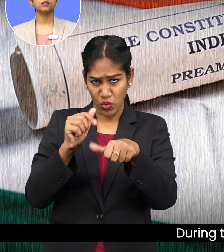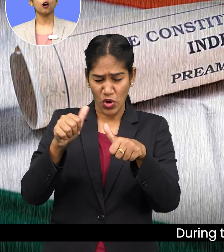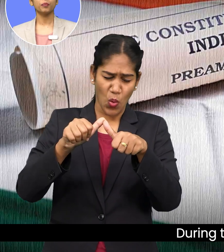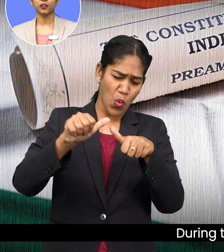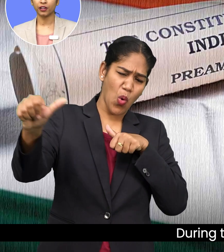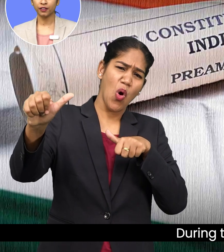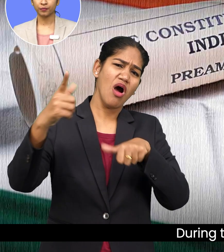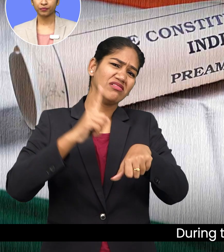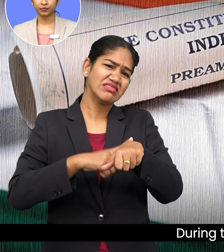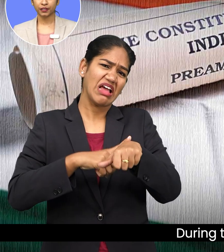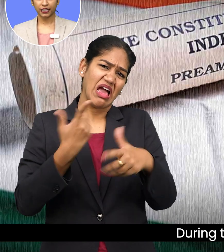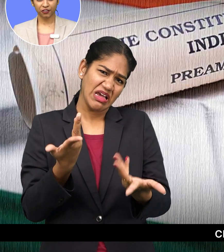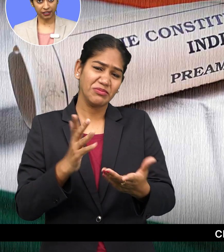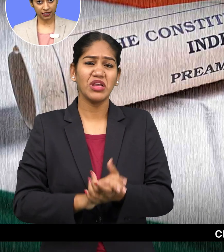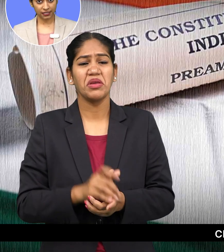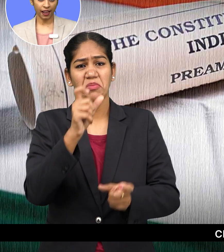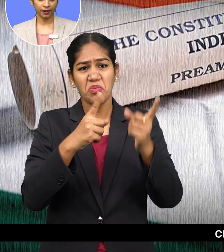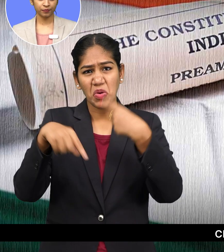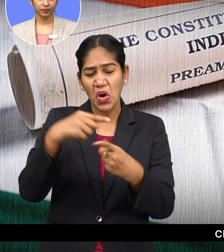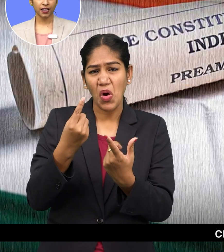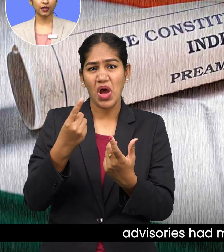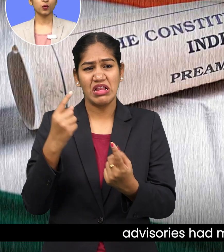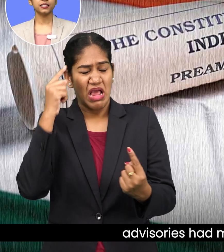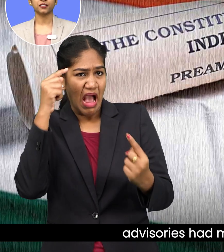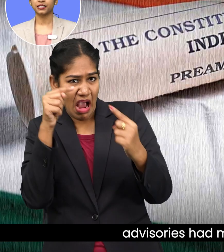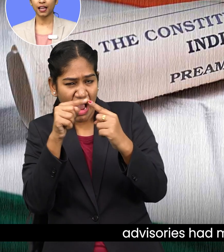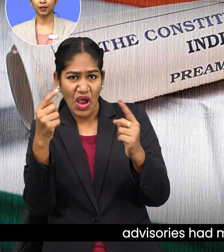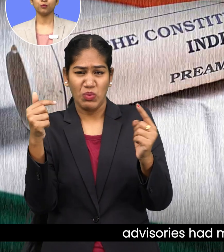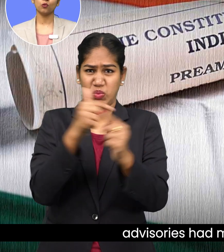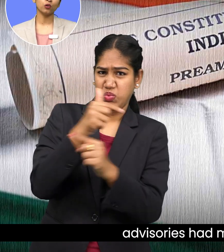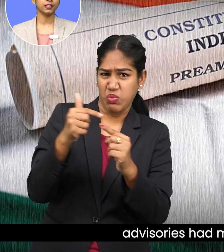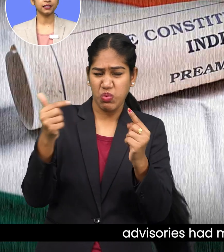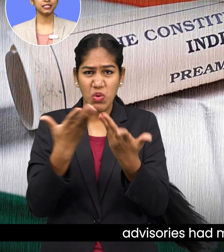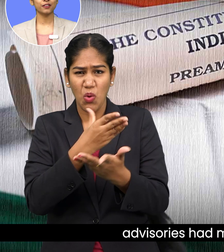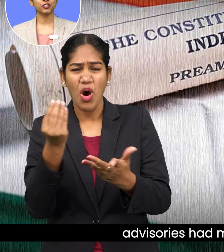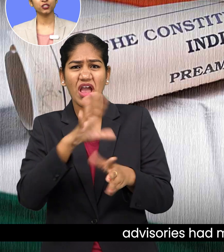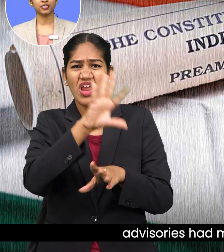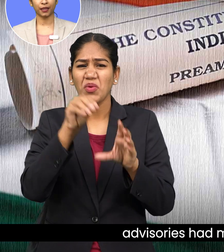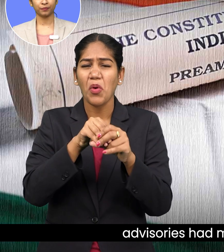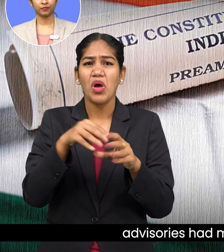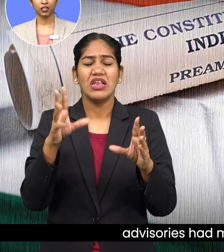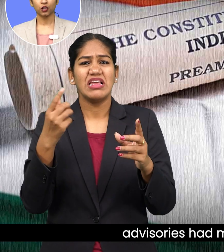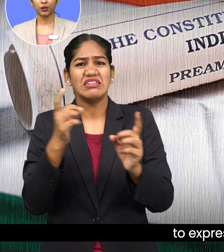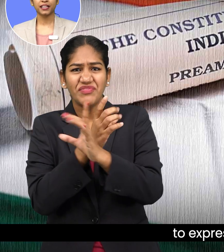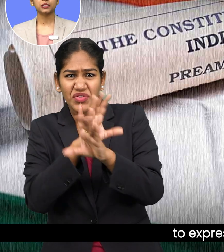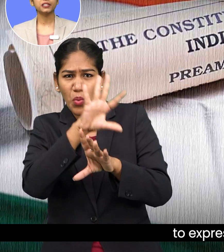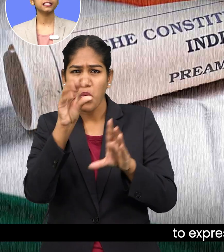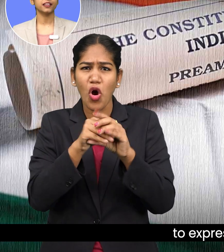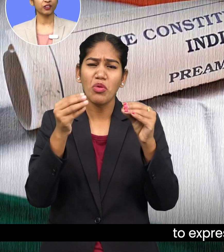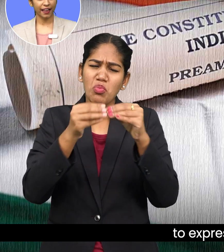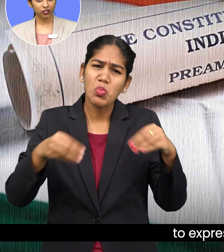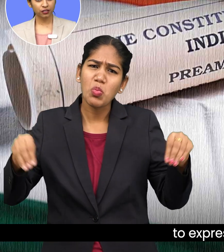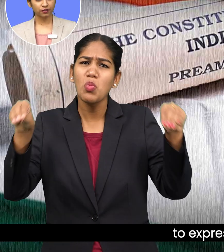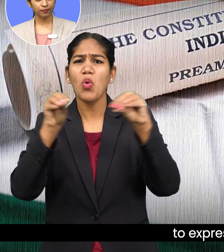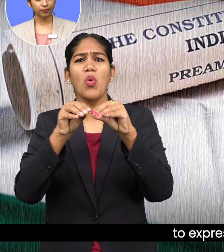During this long period, critics and advisories had more than sufficient time to express